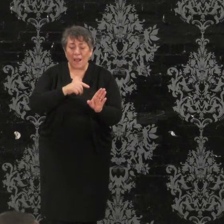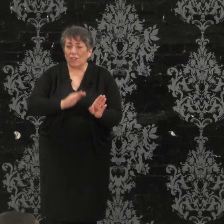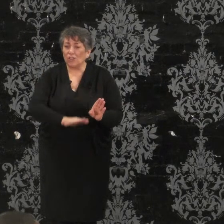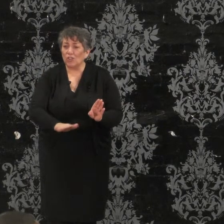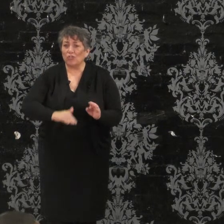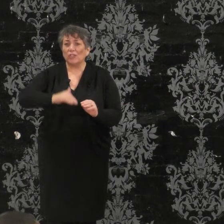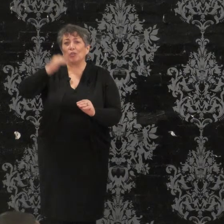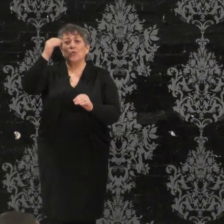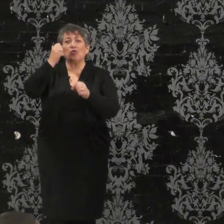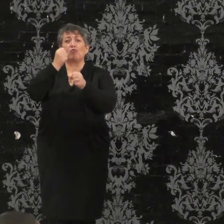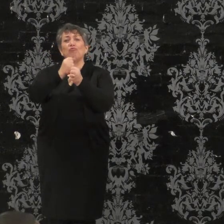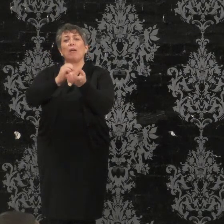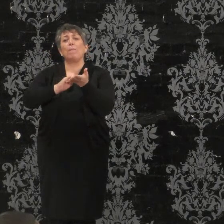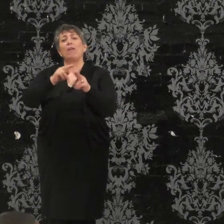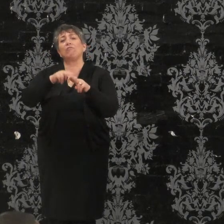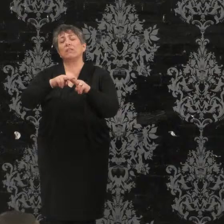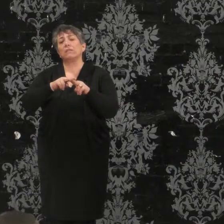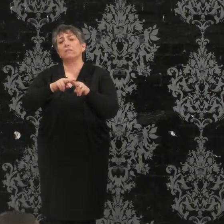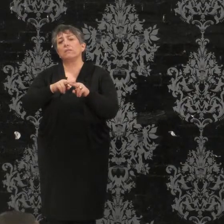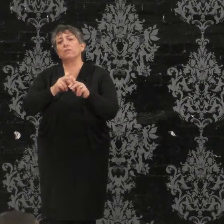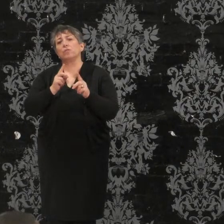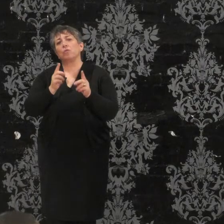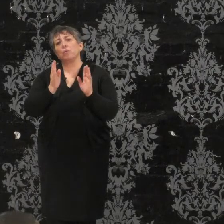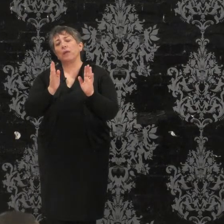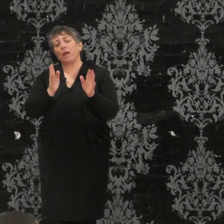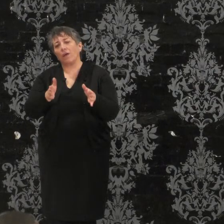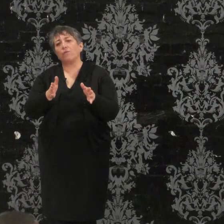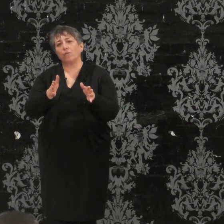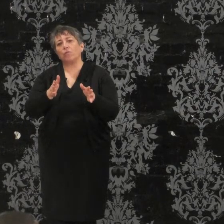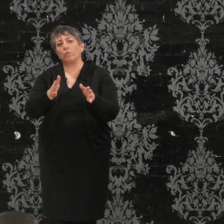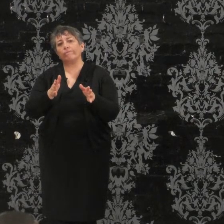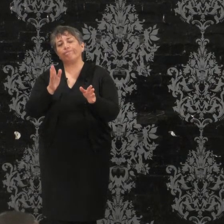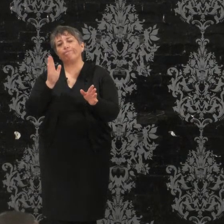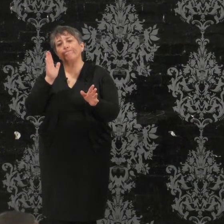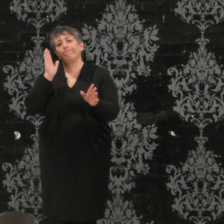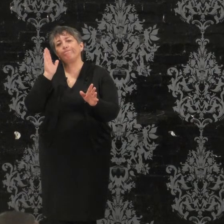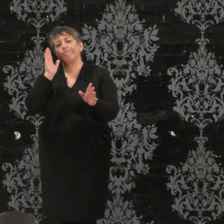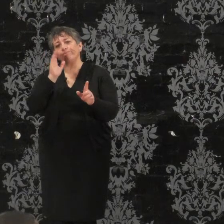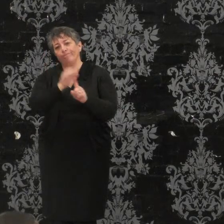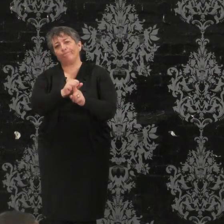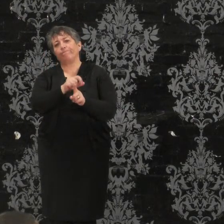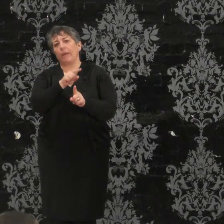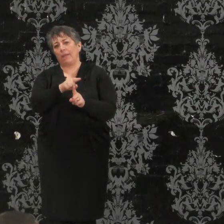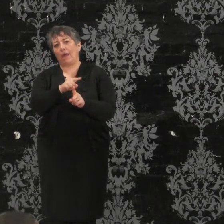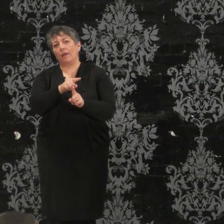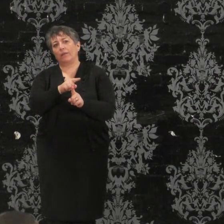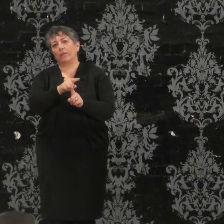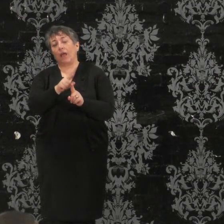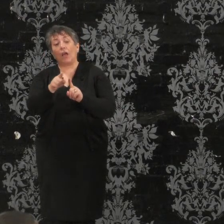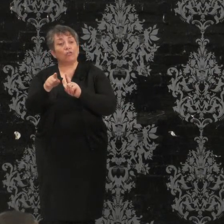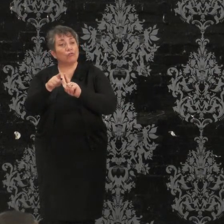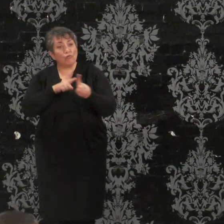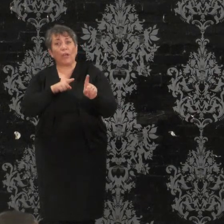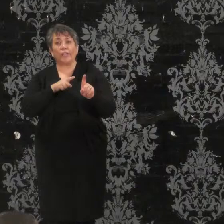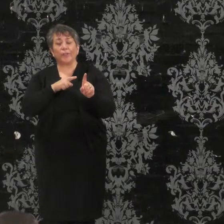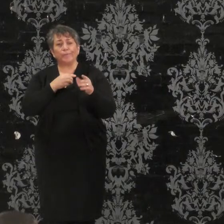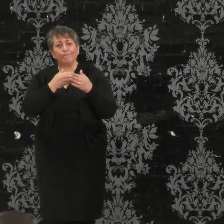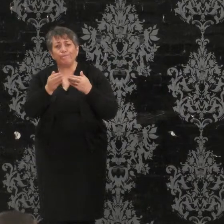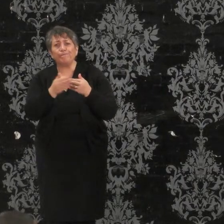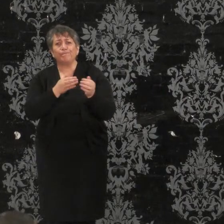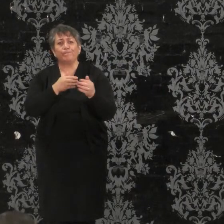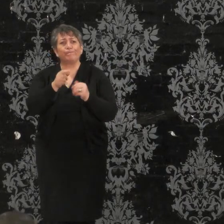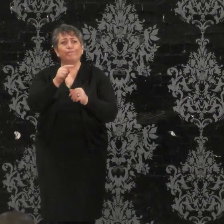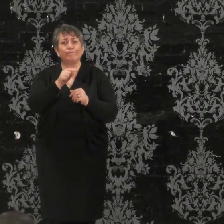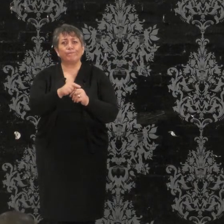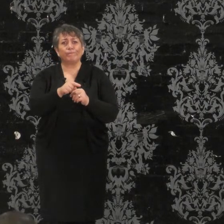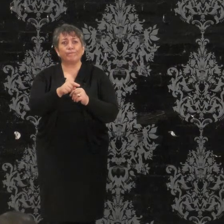So this is an issue we must both acknowledge and seek to address, not only in relation to violence